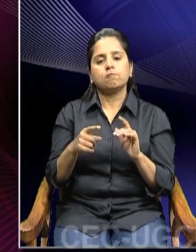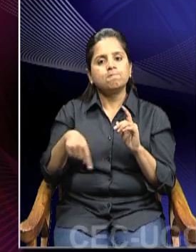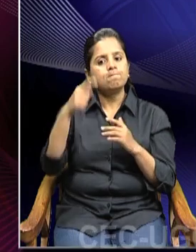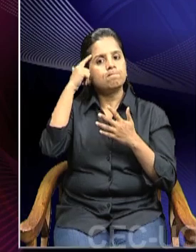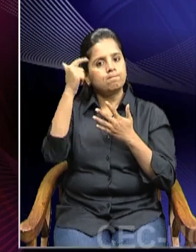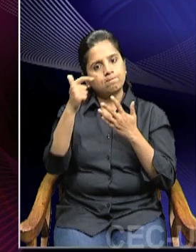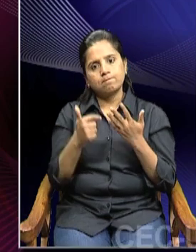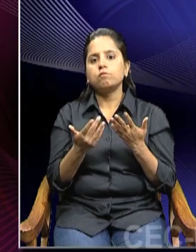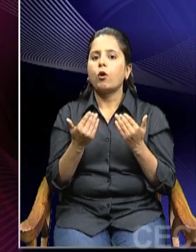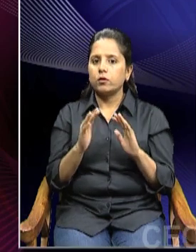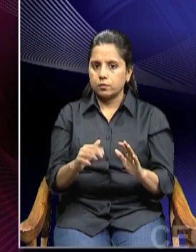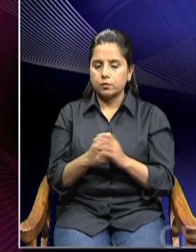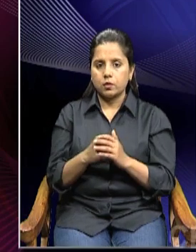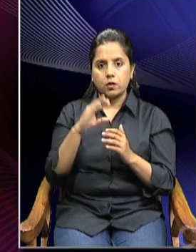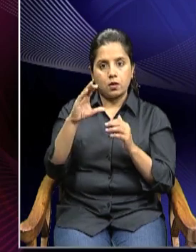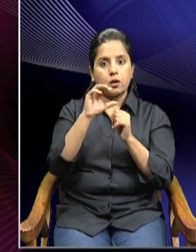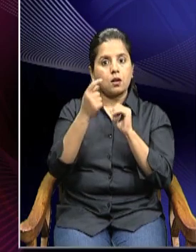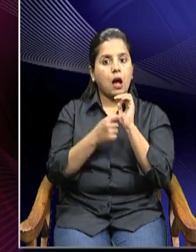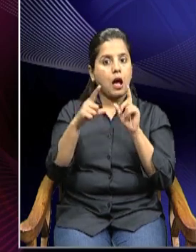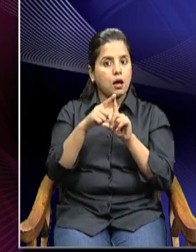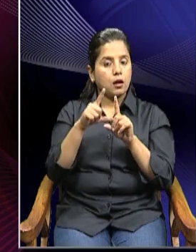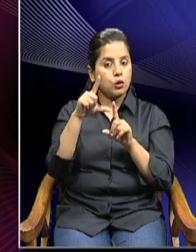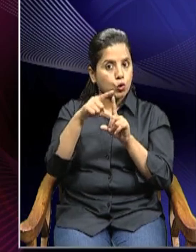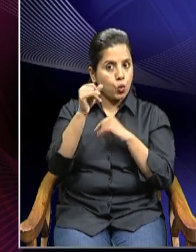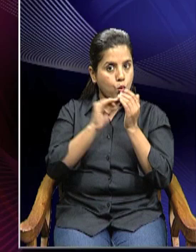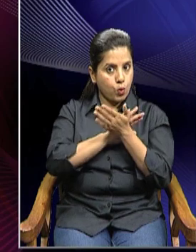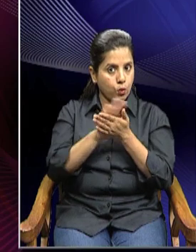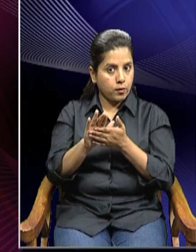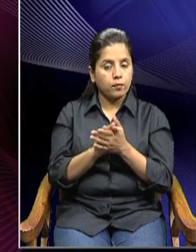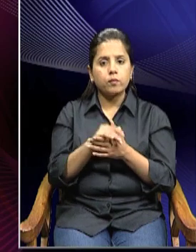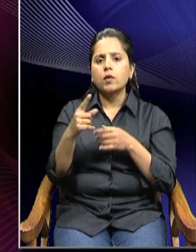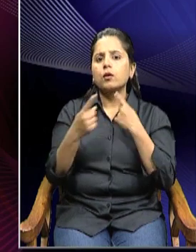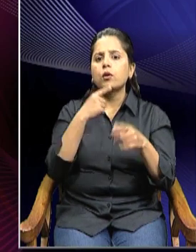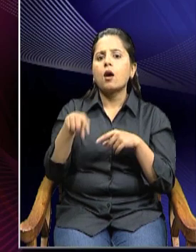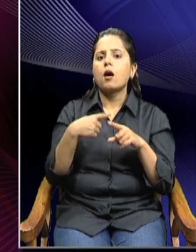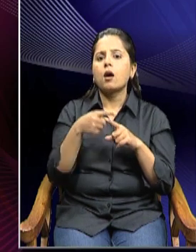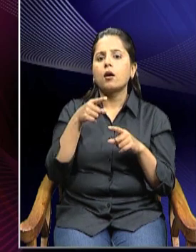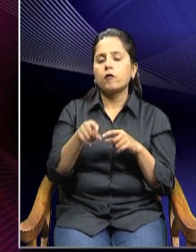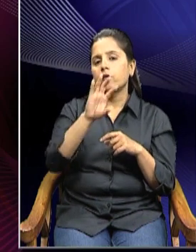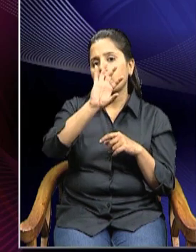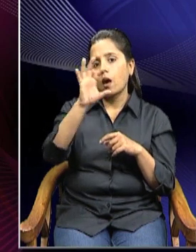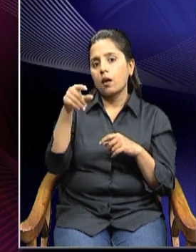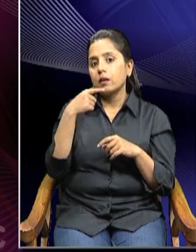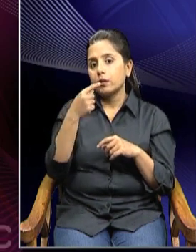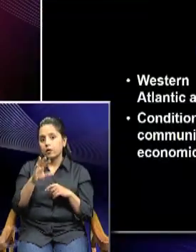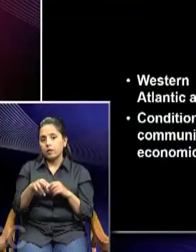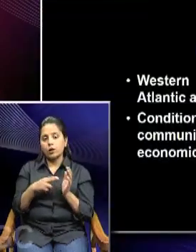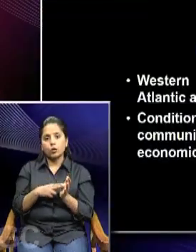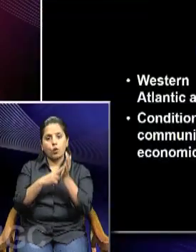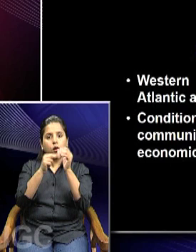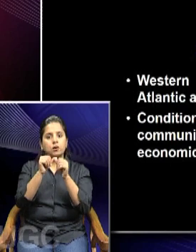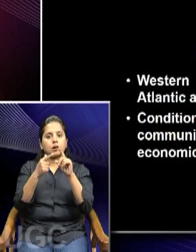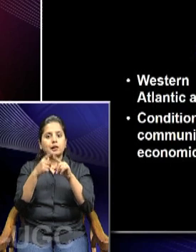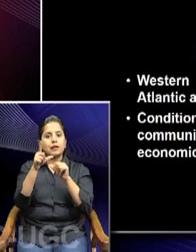objectives. Karl Deutsch uh, talks about the countries of North